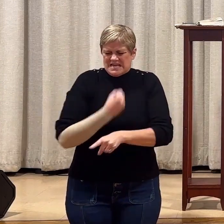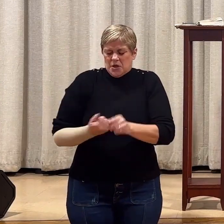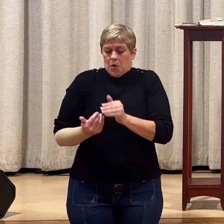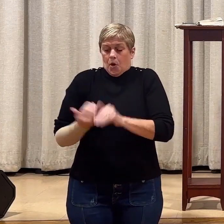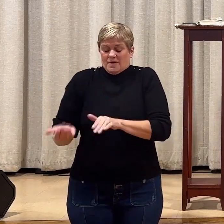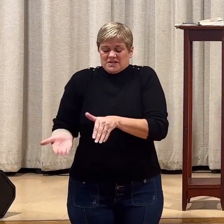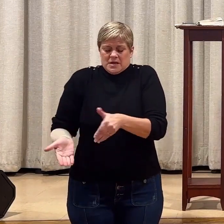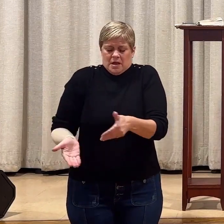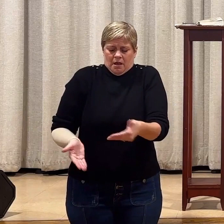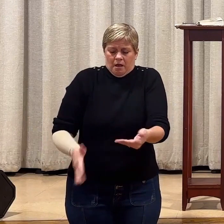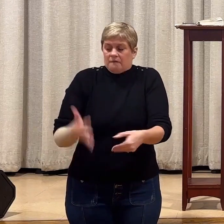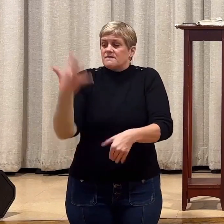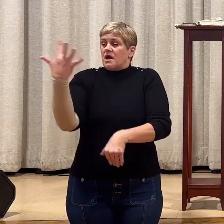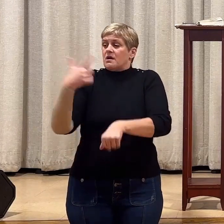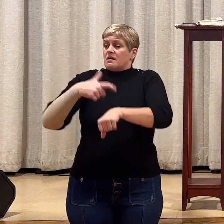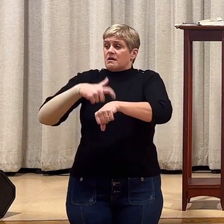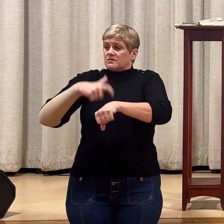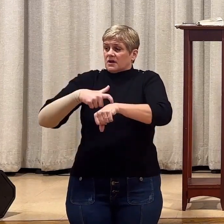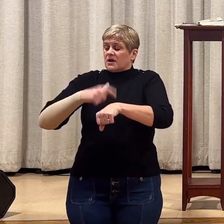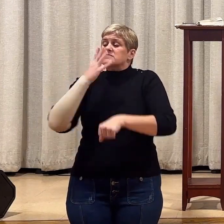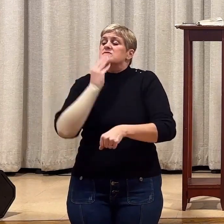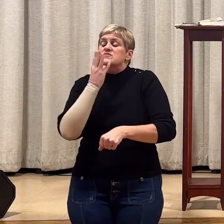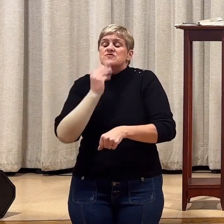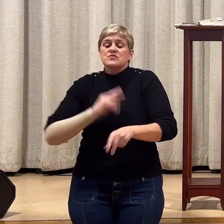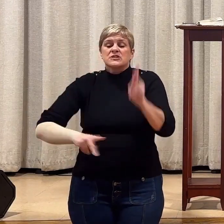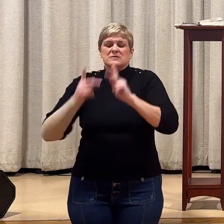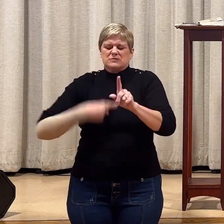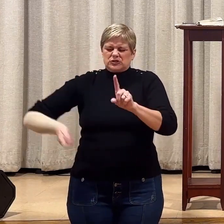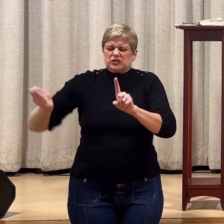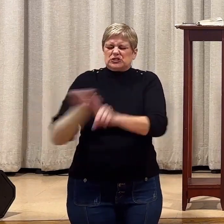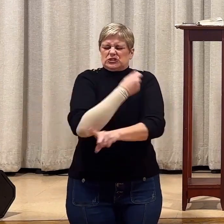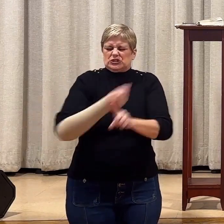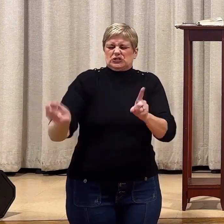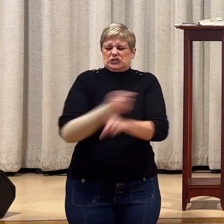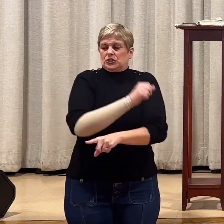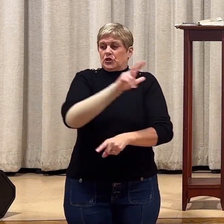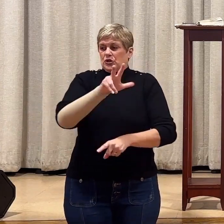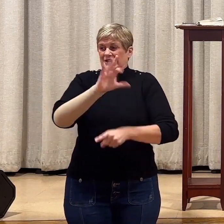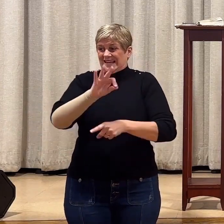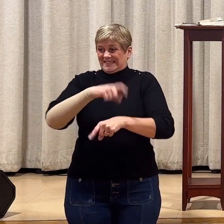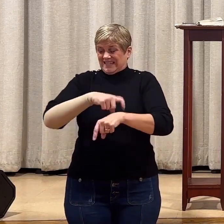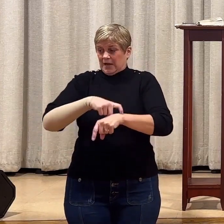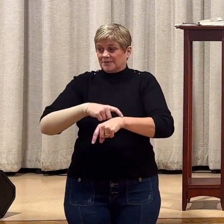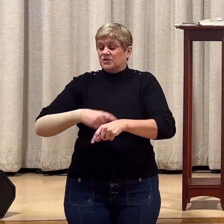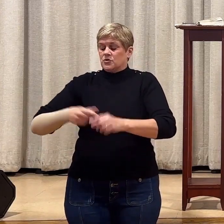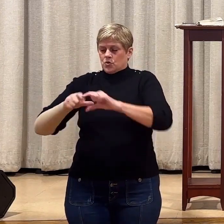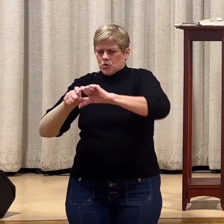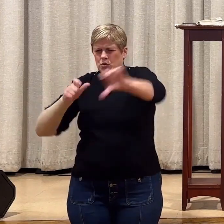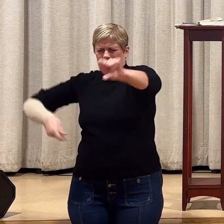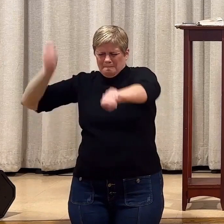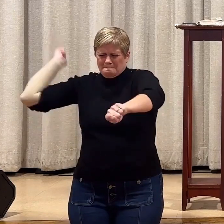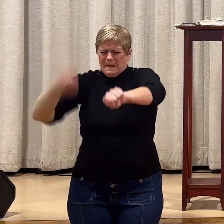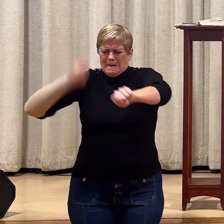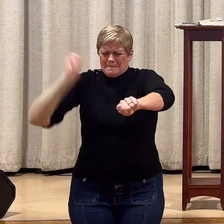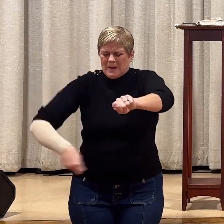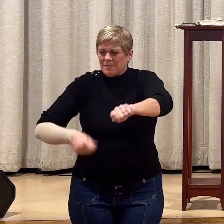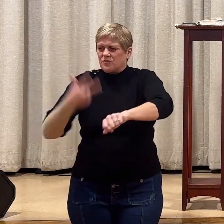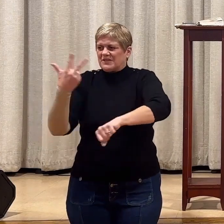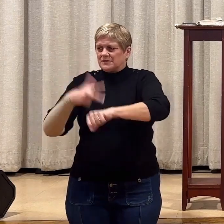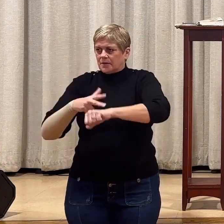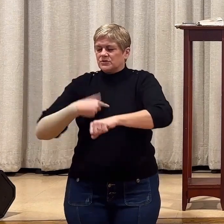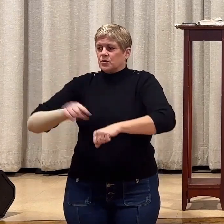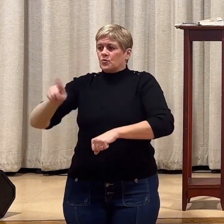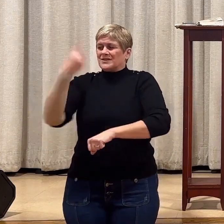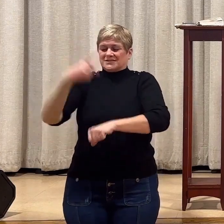death. 5 times I received from the hand of the Jews 39 lashes. 3 times I was beaten with rods. 1 I was stoned. 3